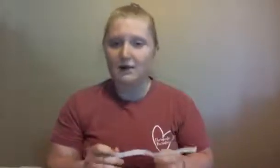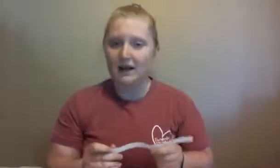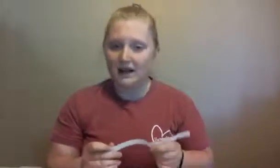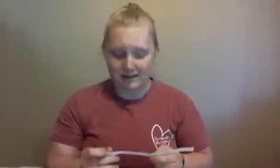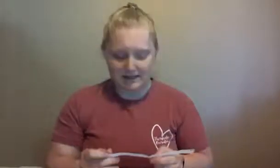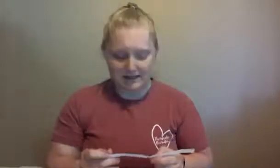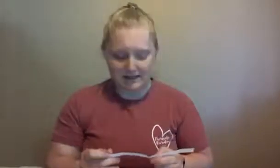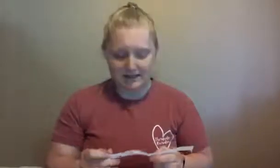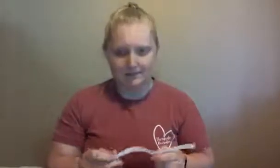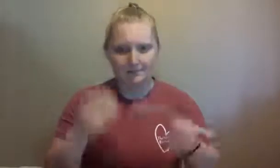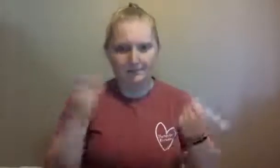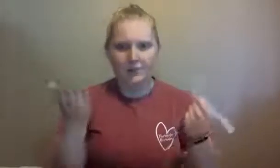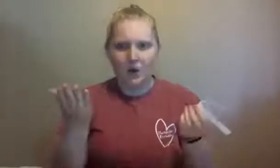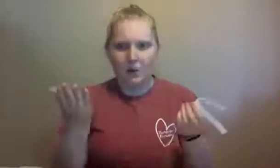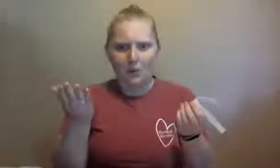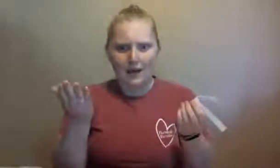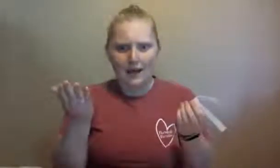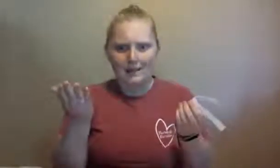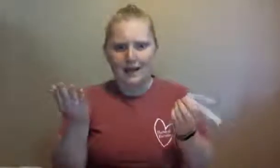on Easter. What am I?